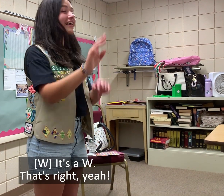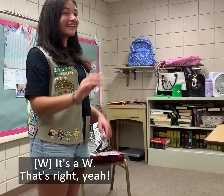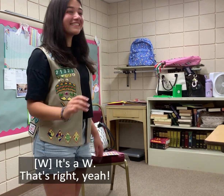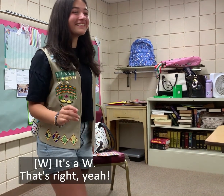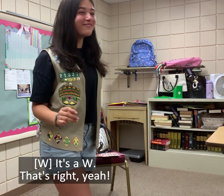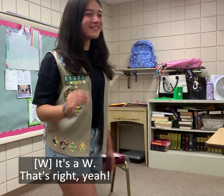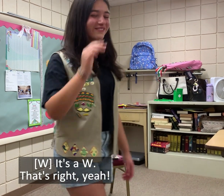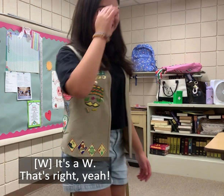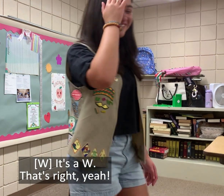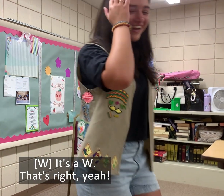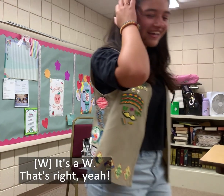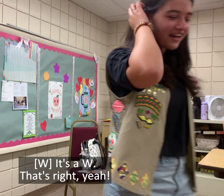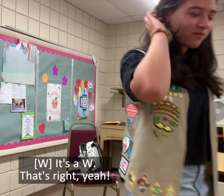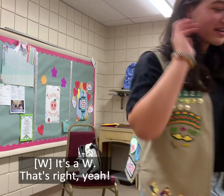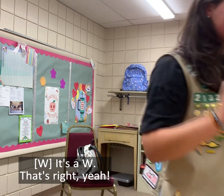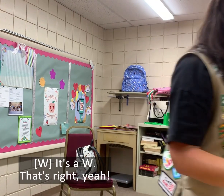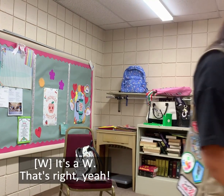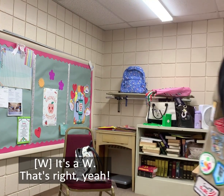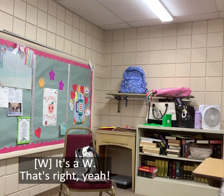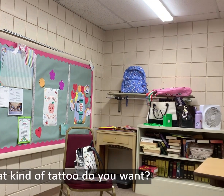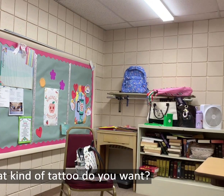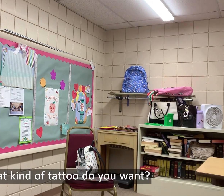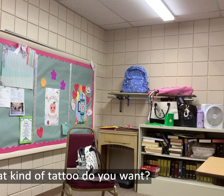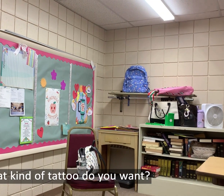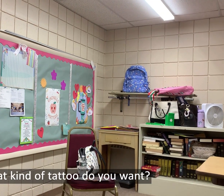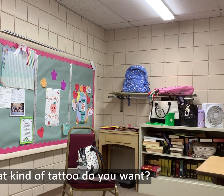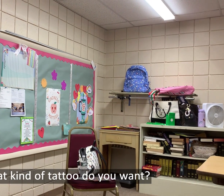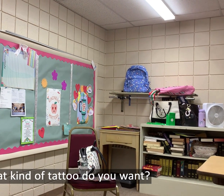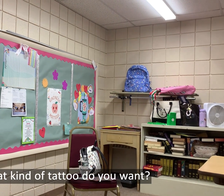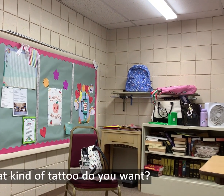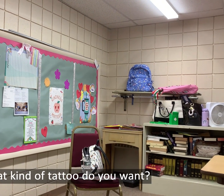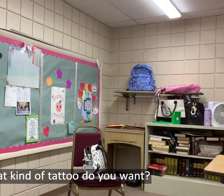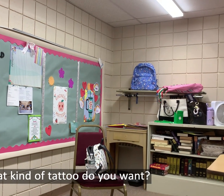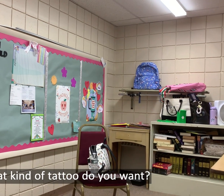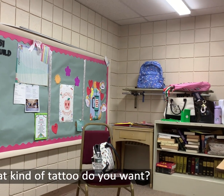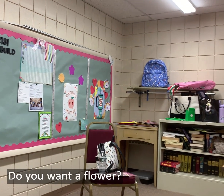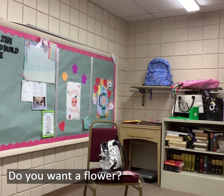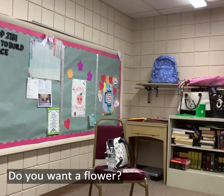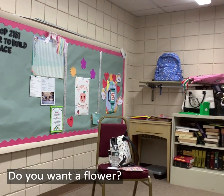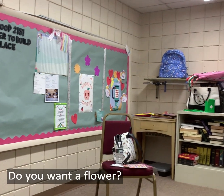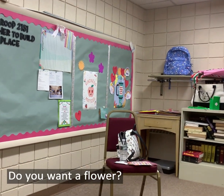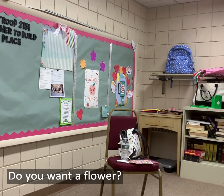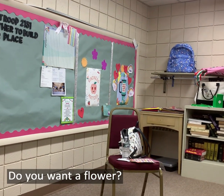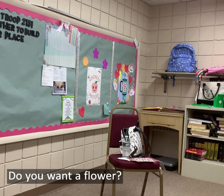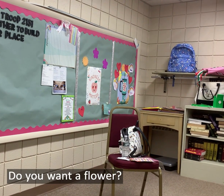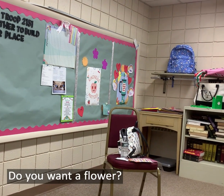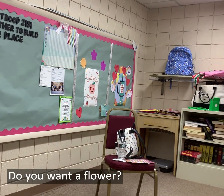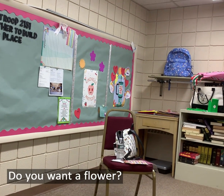It's a W, that's right, yeah. What kind of tattoo do you want? Do you want flower?